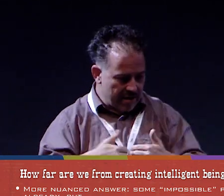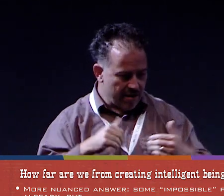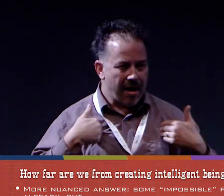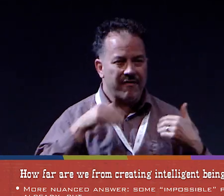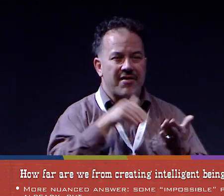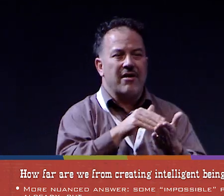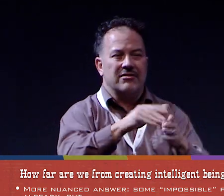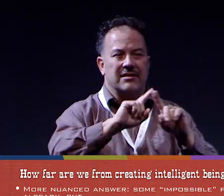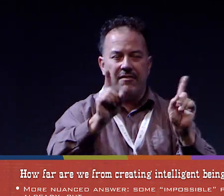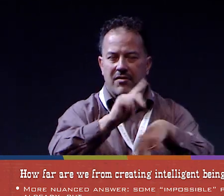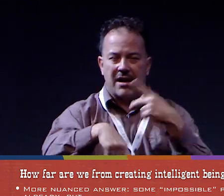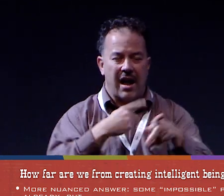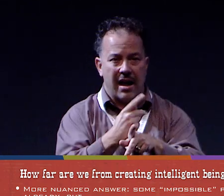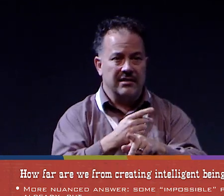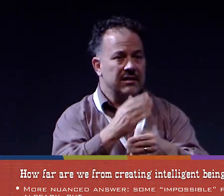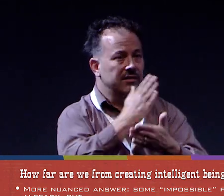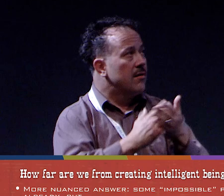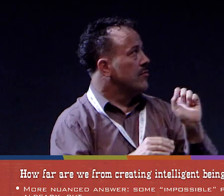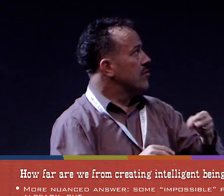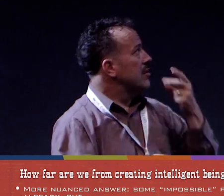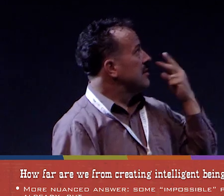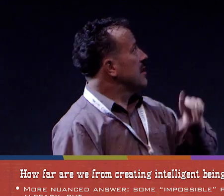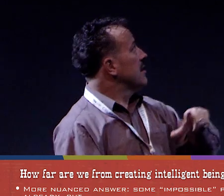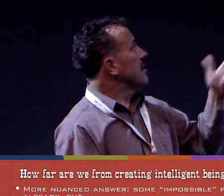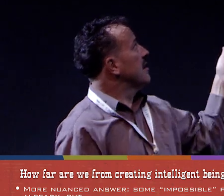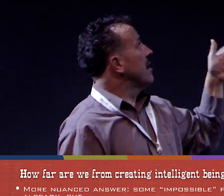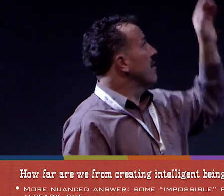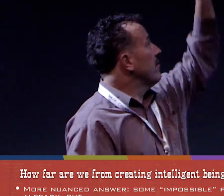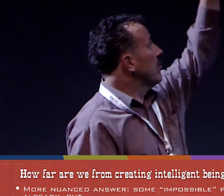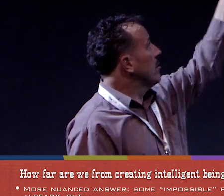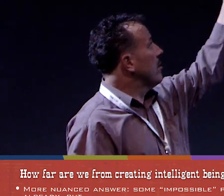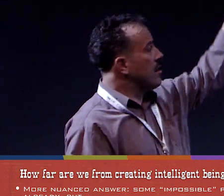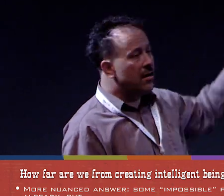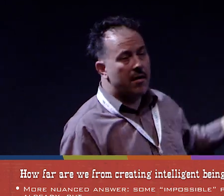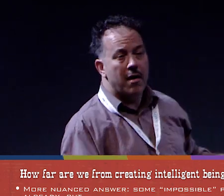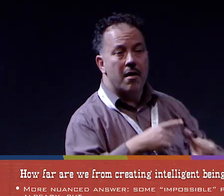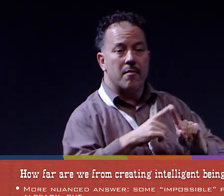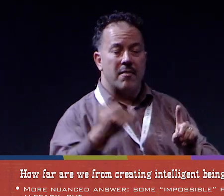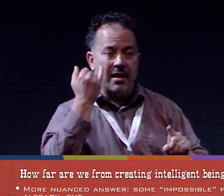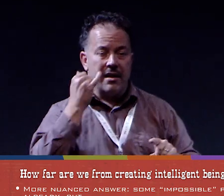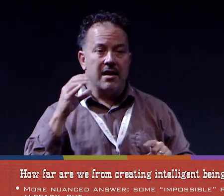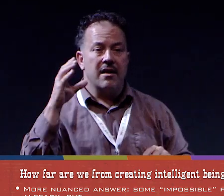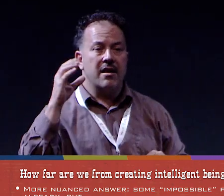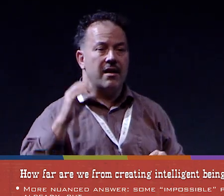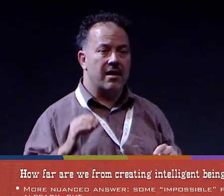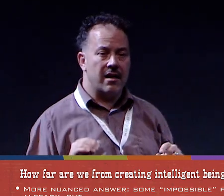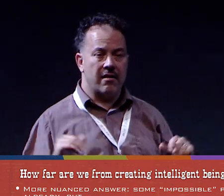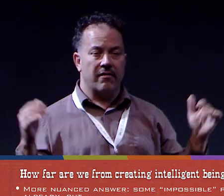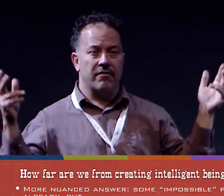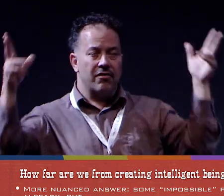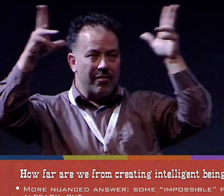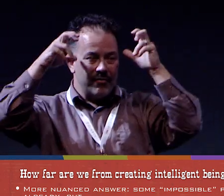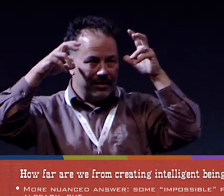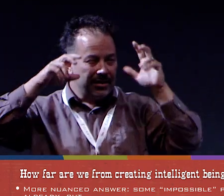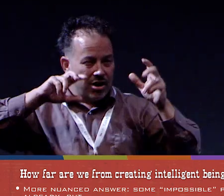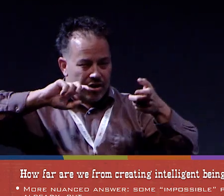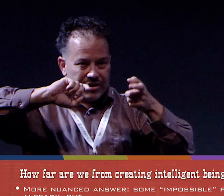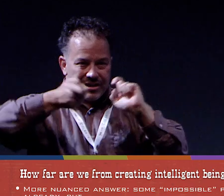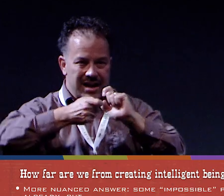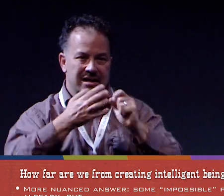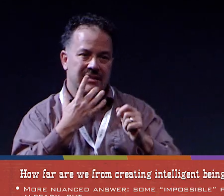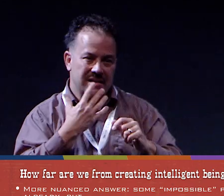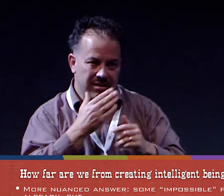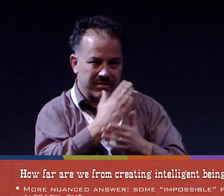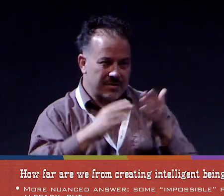of objects, some of which you can see in the left column of this picture behind me. However, if you mischievously and very carefully perturb the colors in